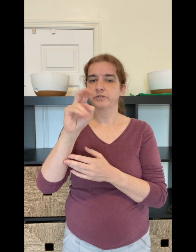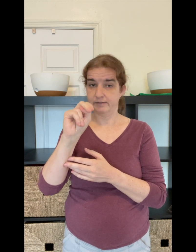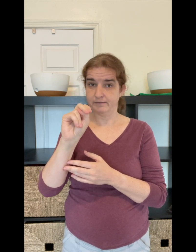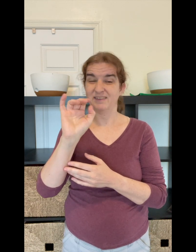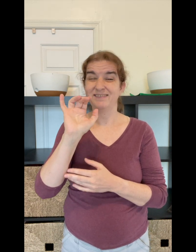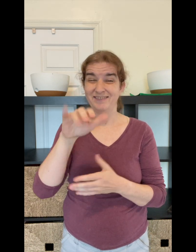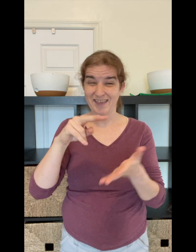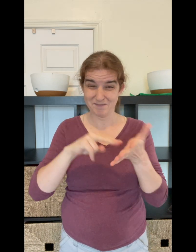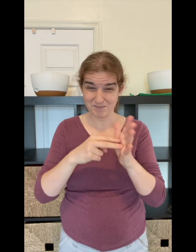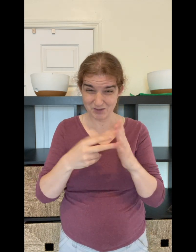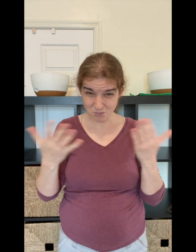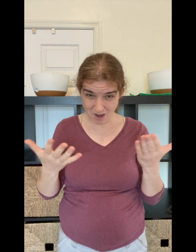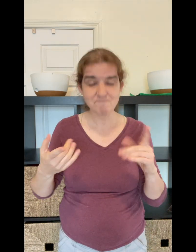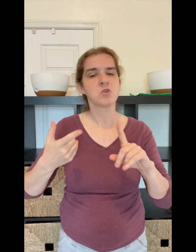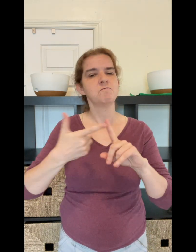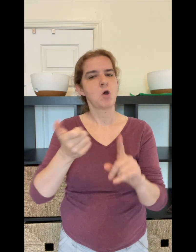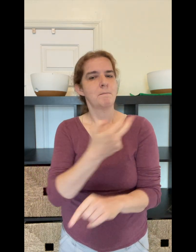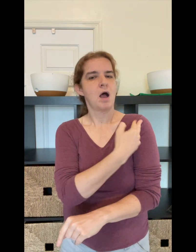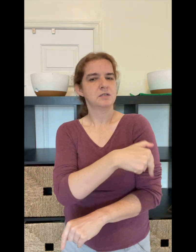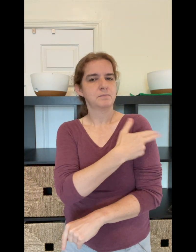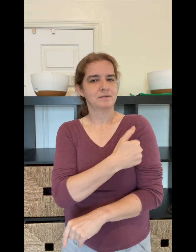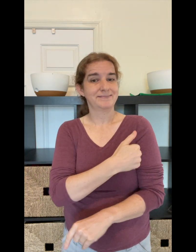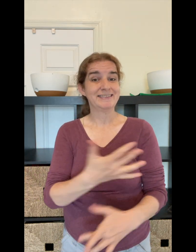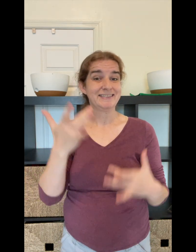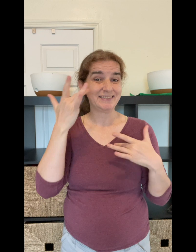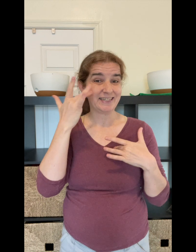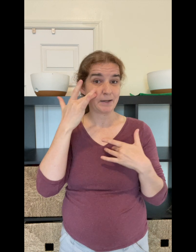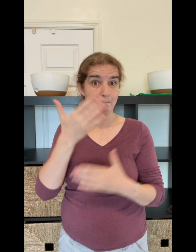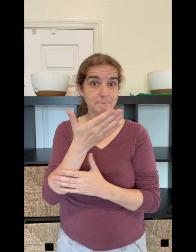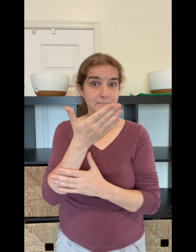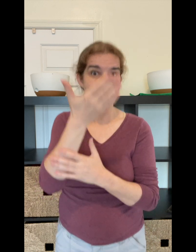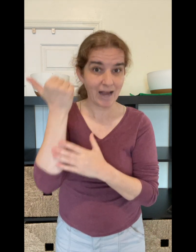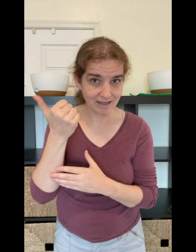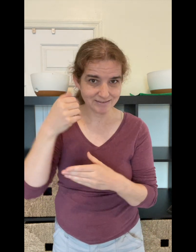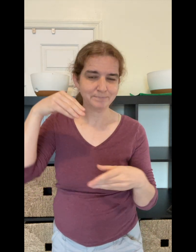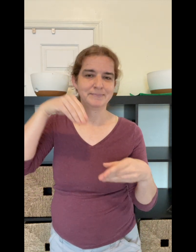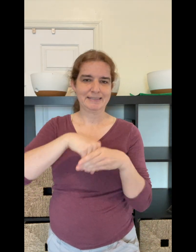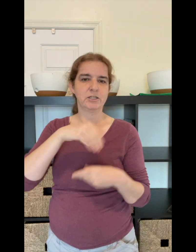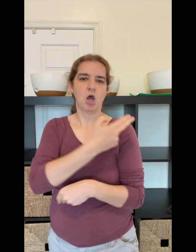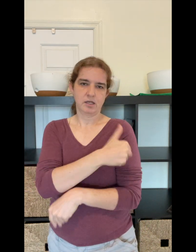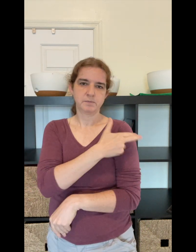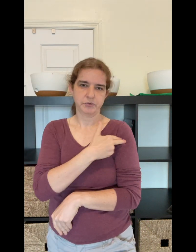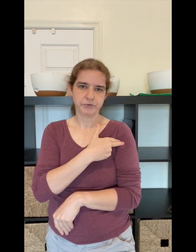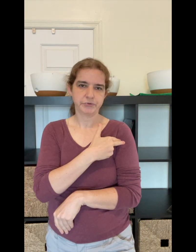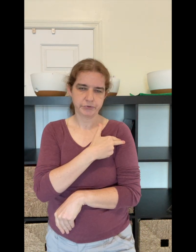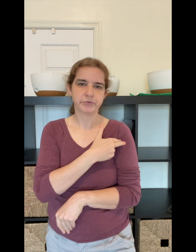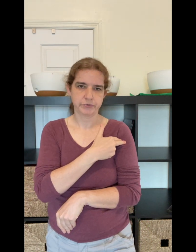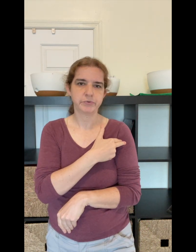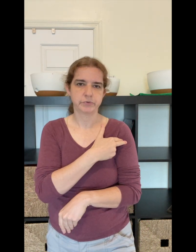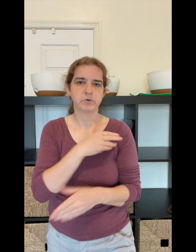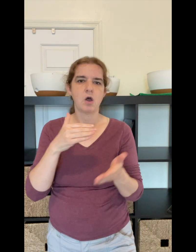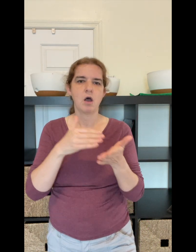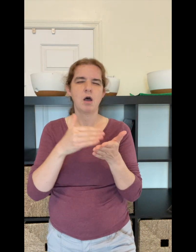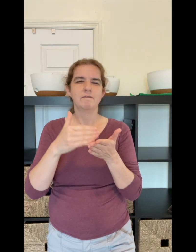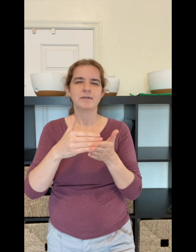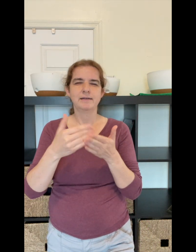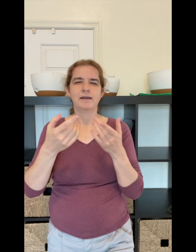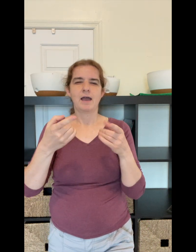infection. What does that mean? That's from a hospital. You got sick from a hospital. You became sick in the